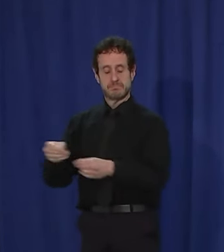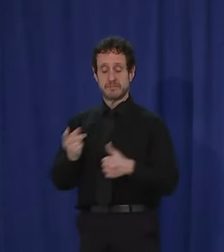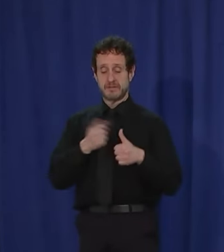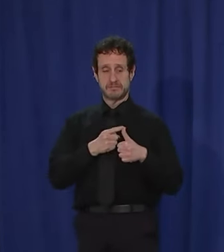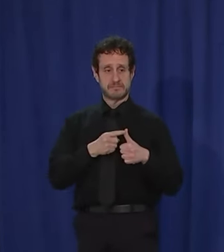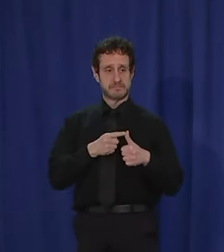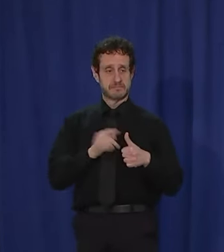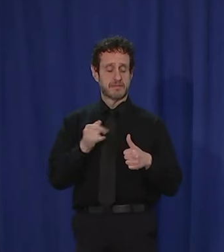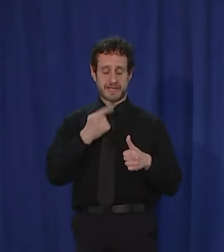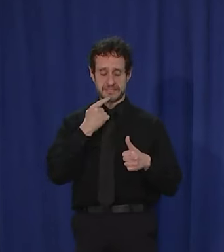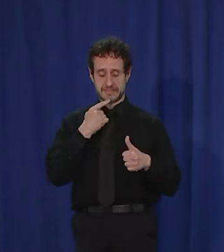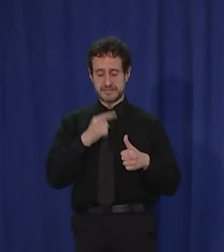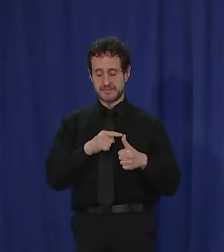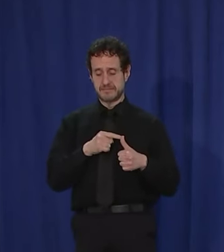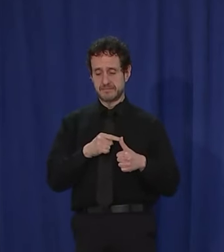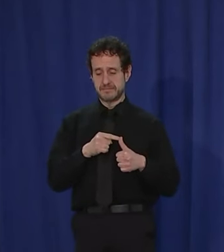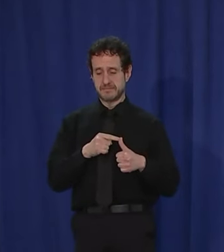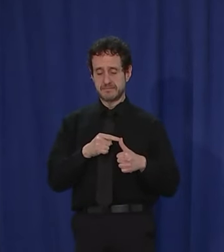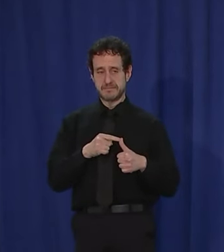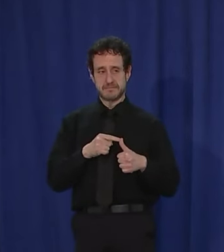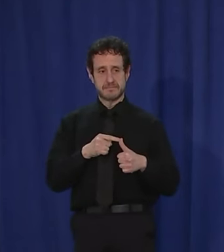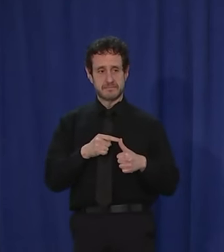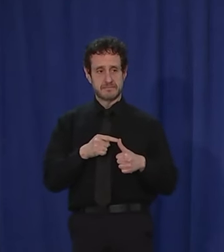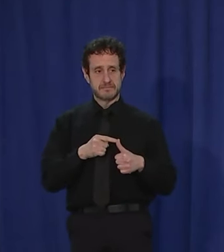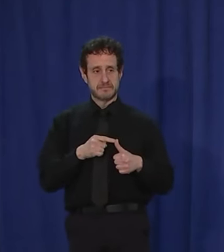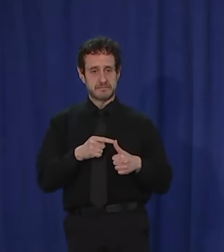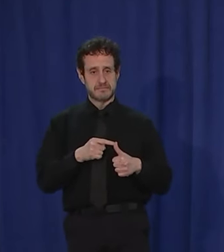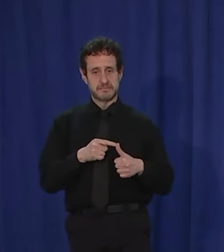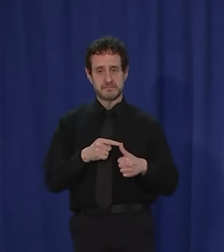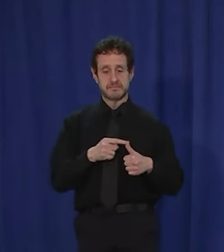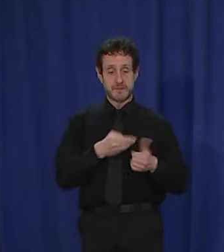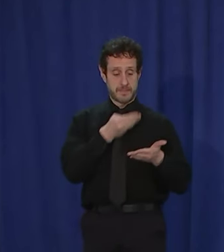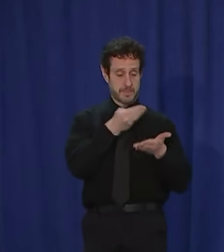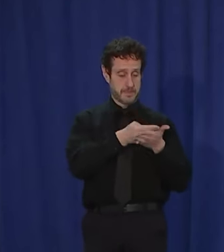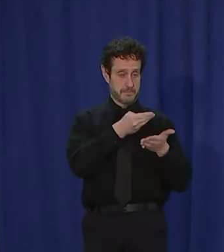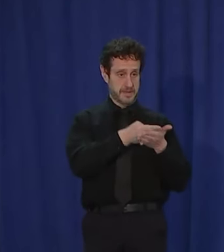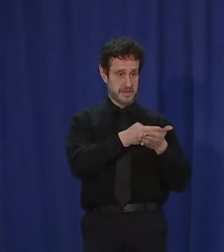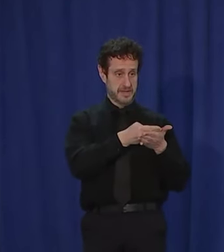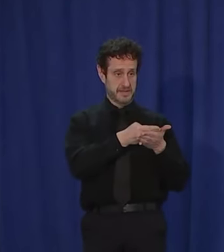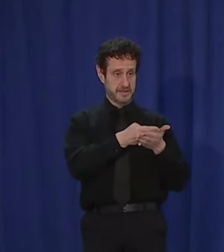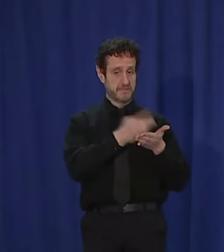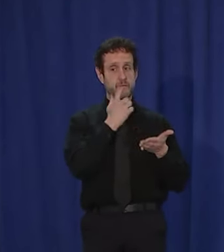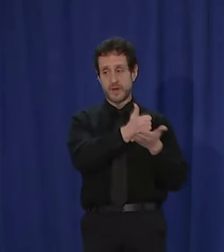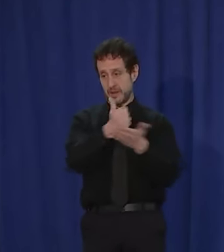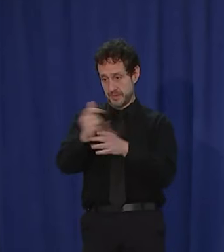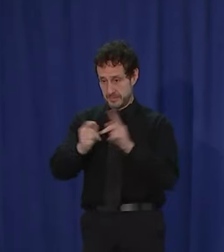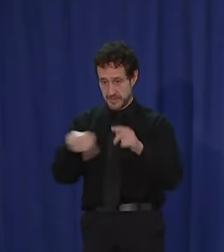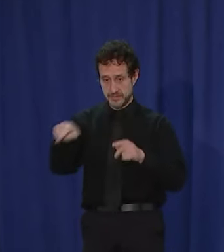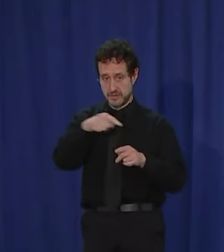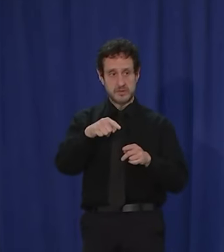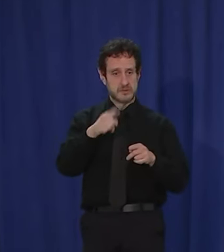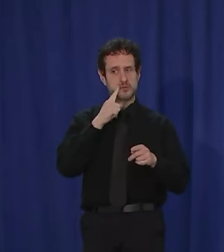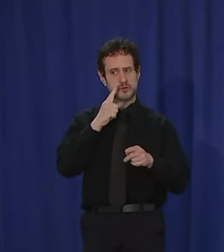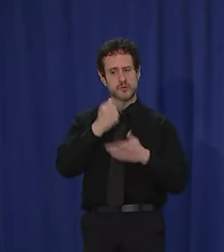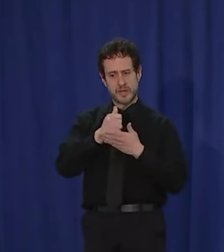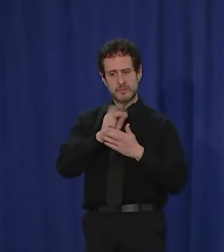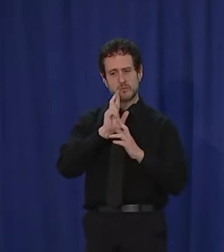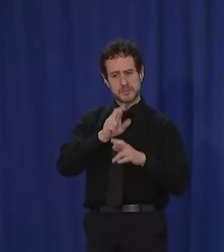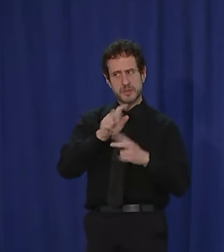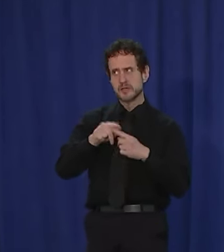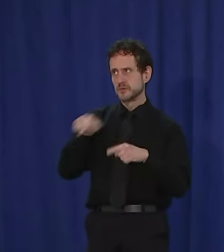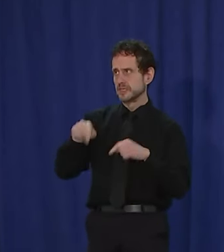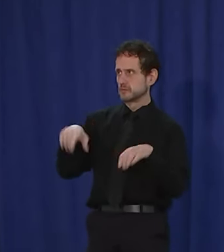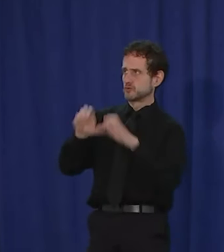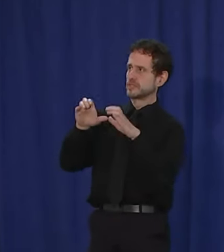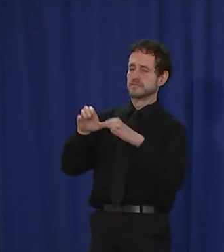indicated, every form of relief that we have stood up as a response to this crisis is